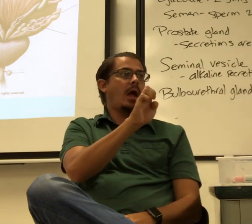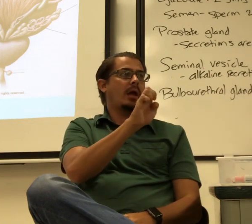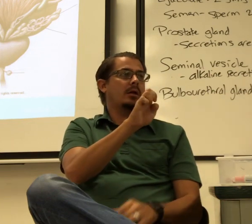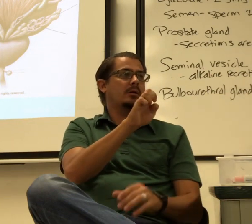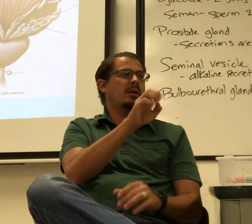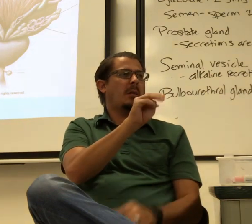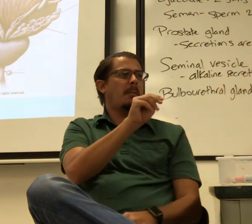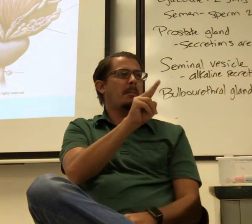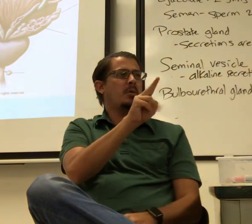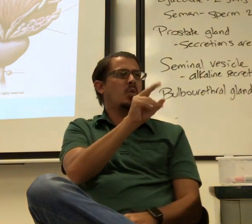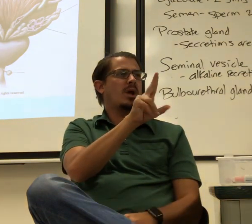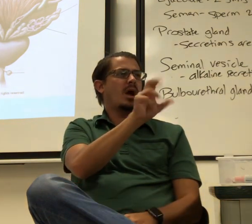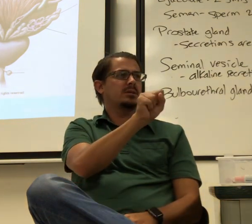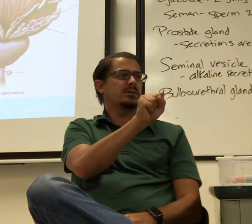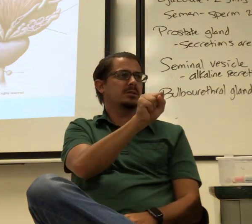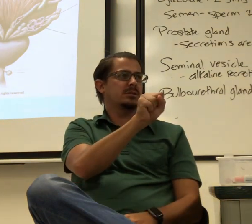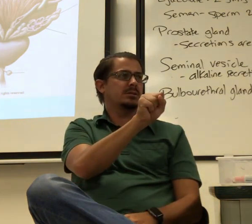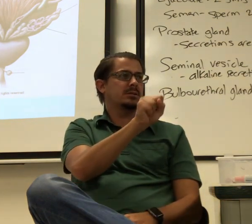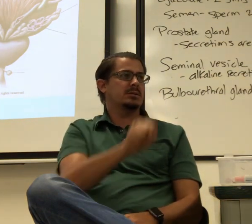mucus